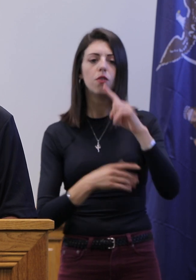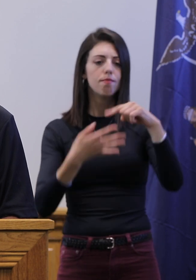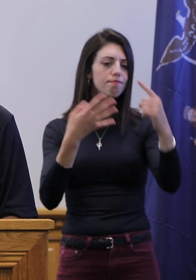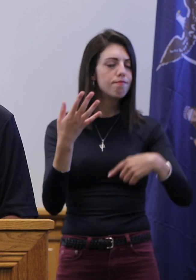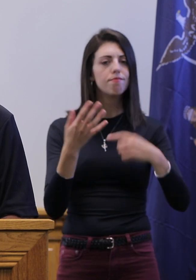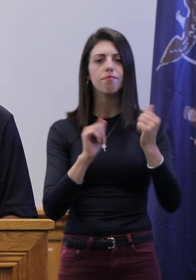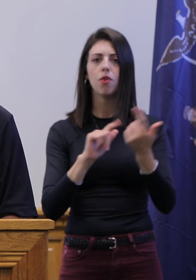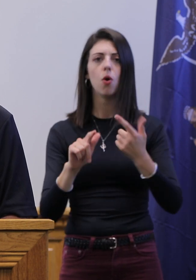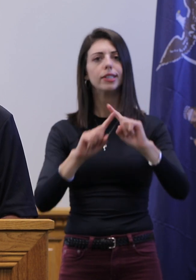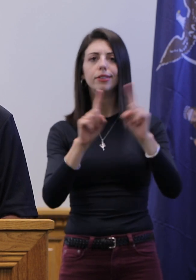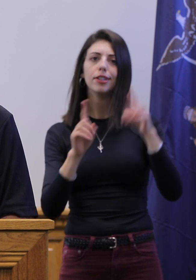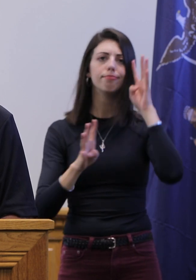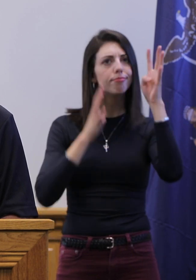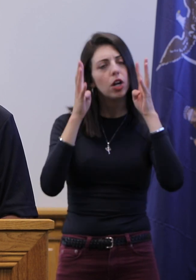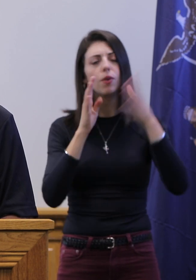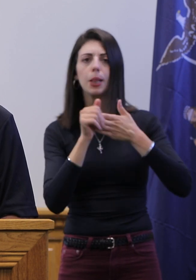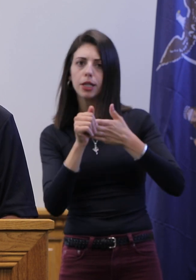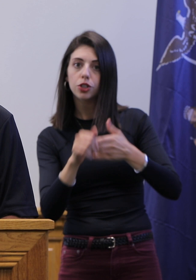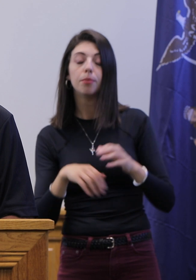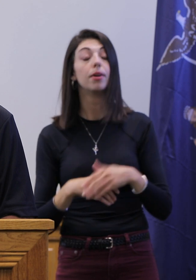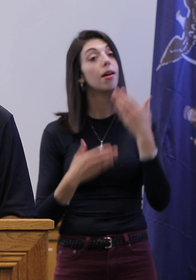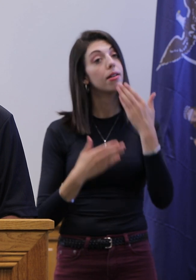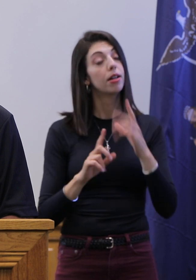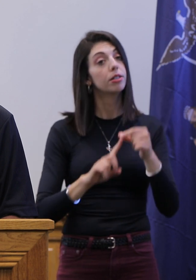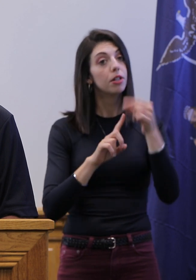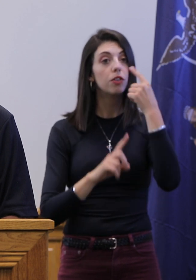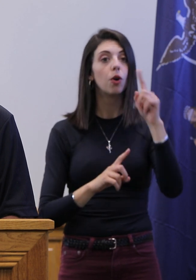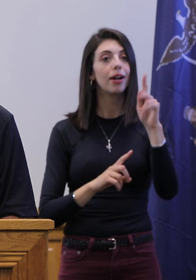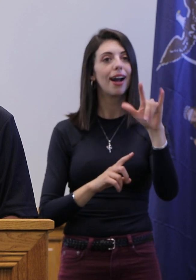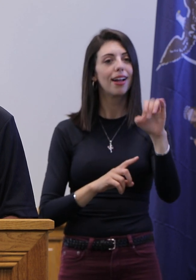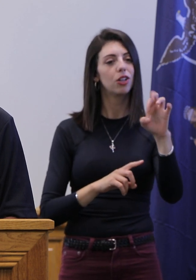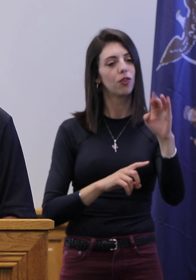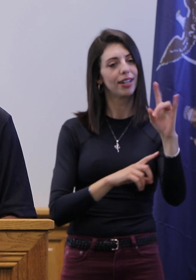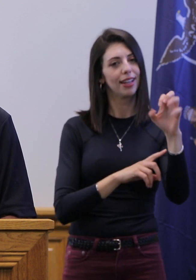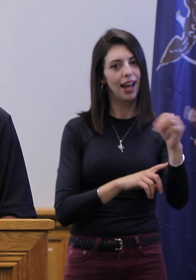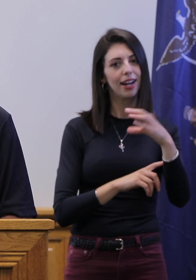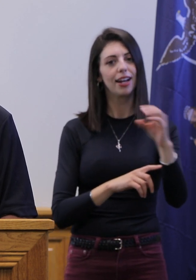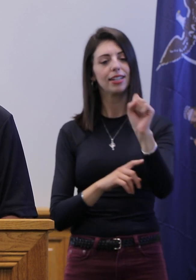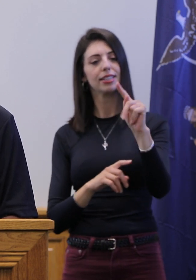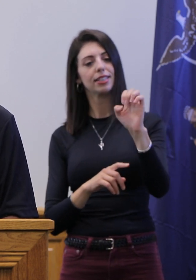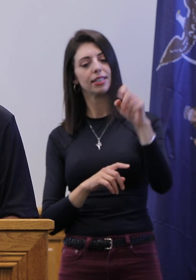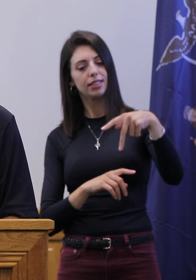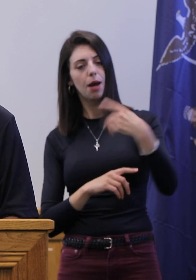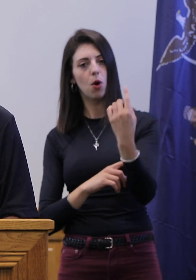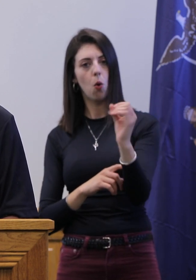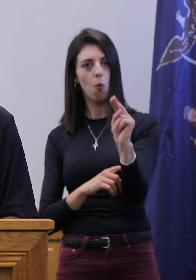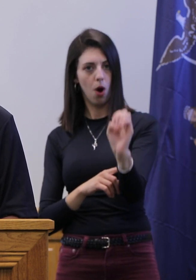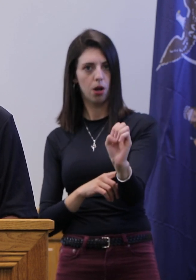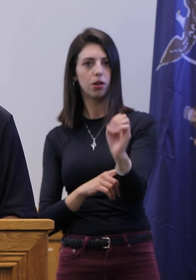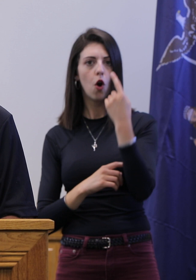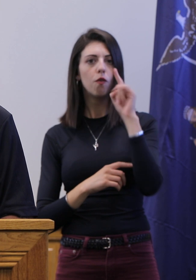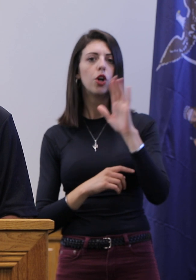series. And to thank you to Step One Creative and Kyle Ridlon Productions for your creativity and energy overseeing the